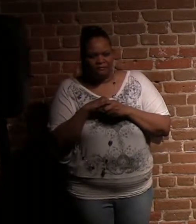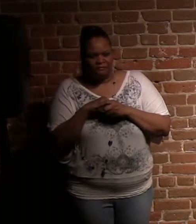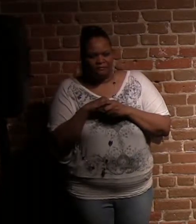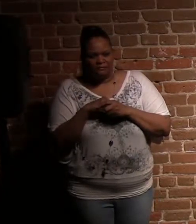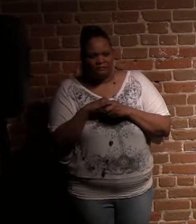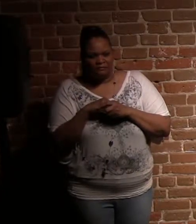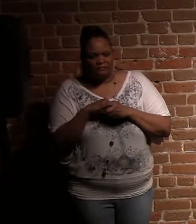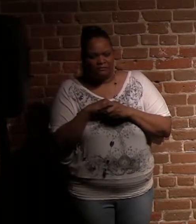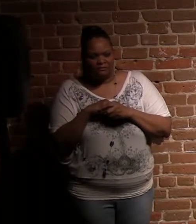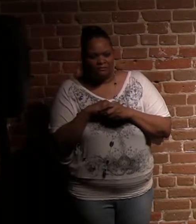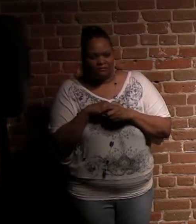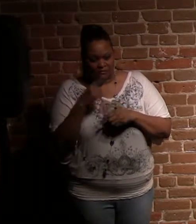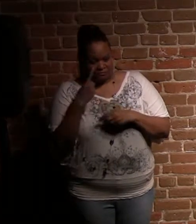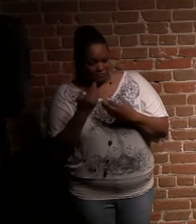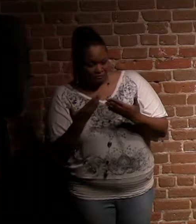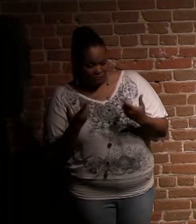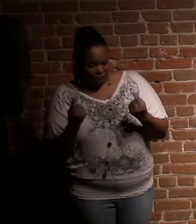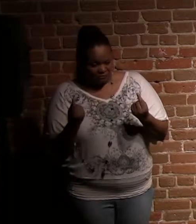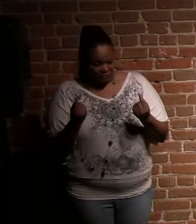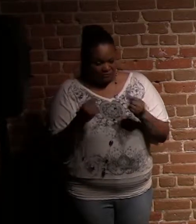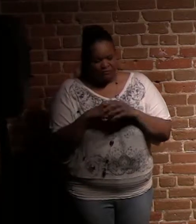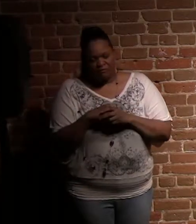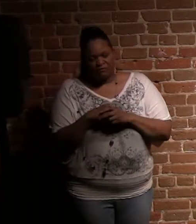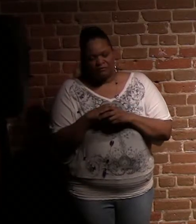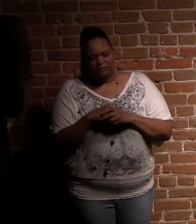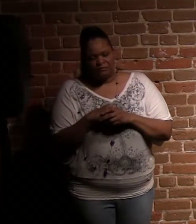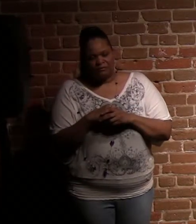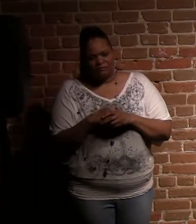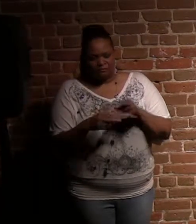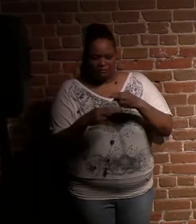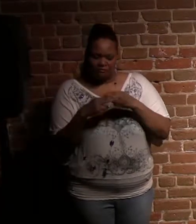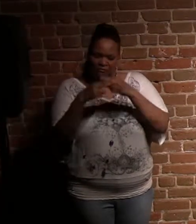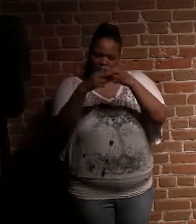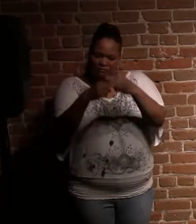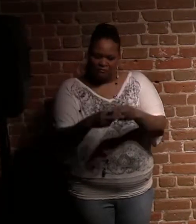so one of the things was called a kirtan.